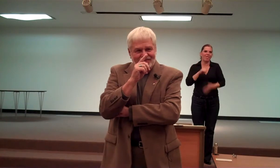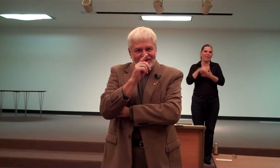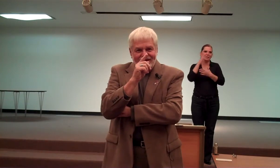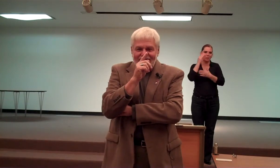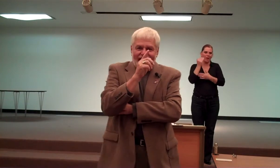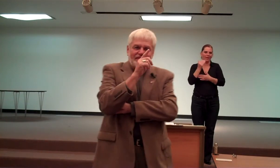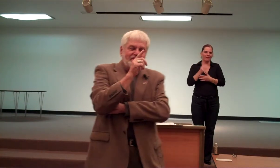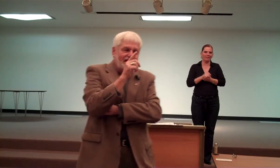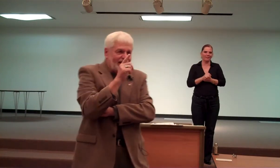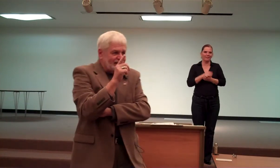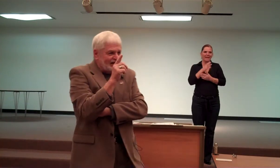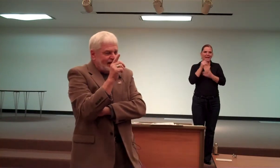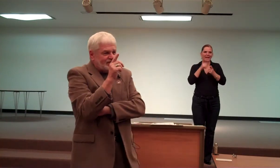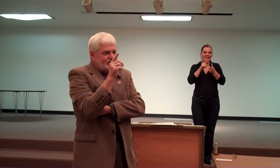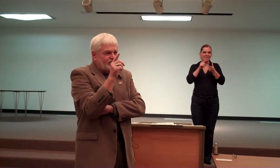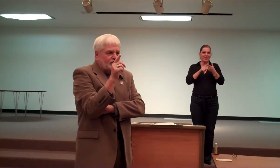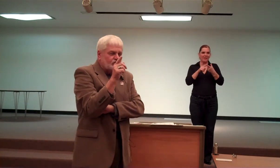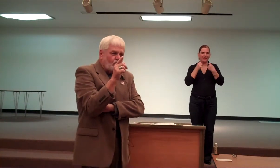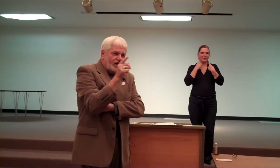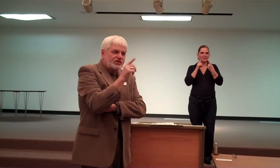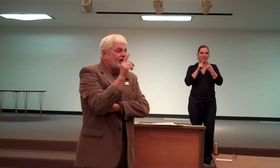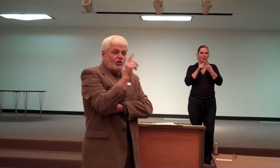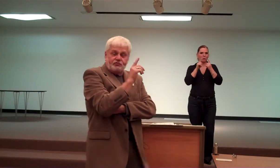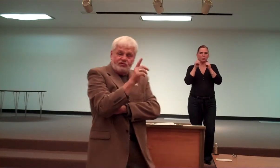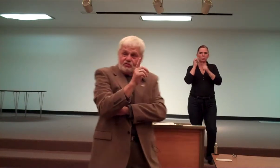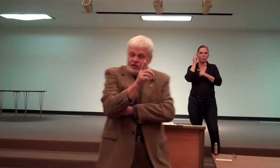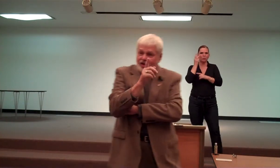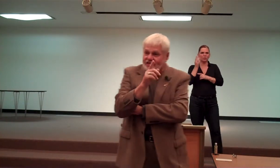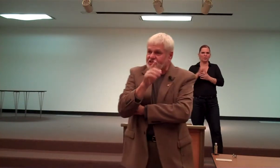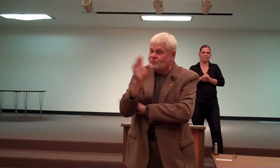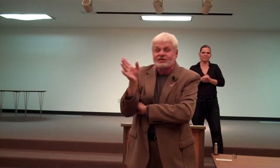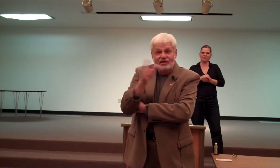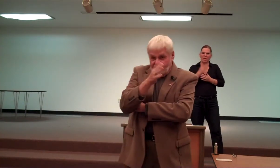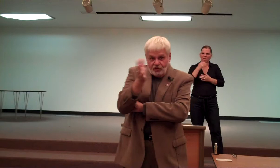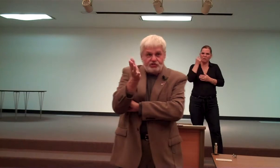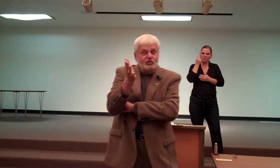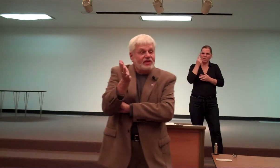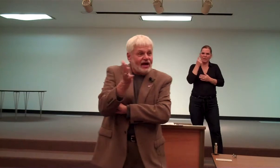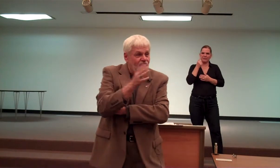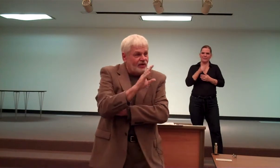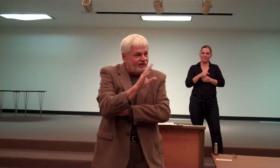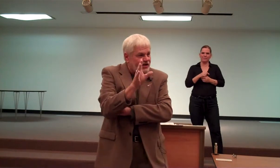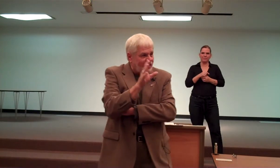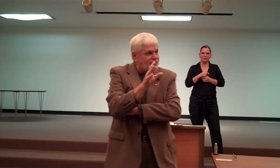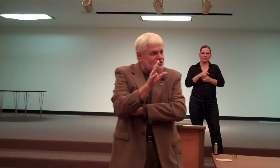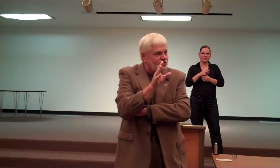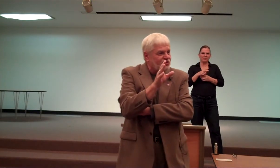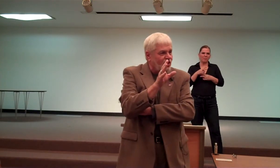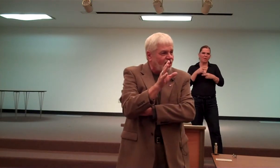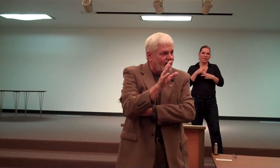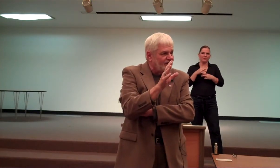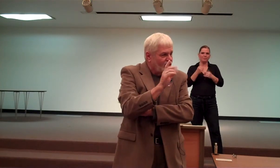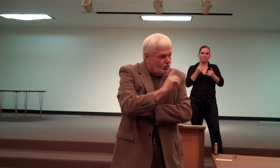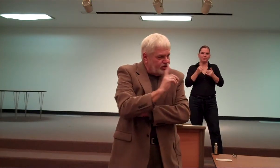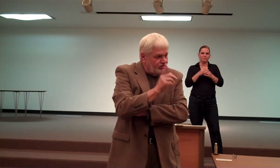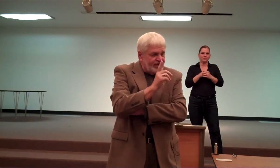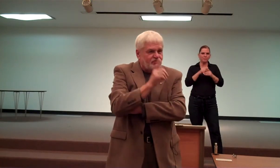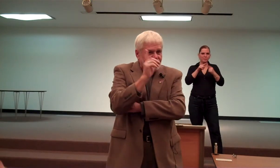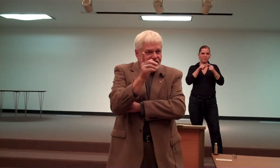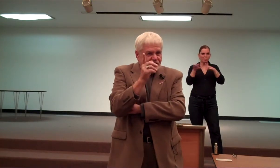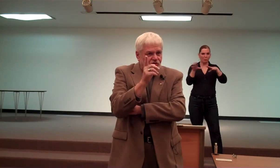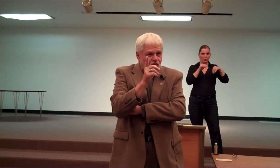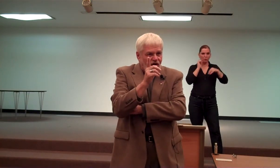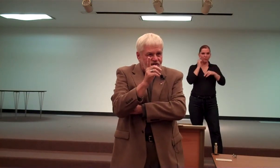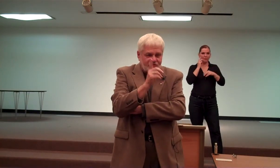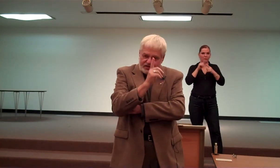Okay? And then it has to go to Washington. I don't know if you've ever realized this, but those of you now who have a compass in your car, when you